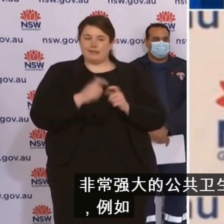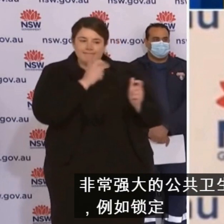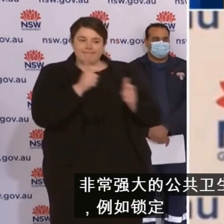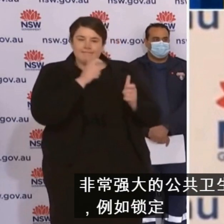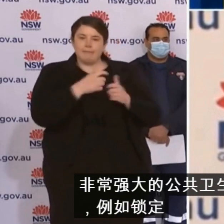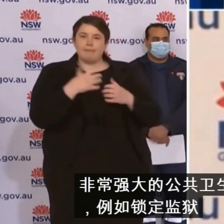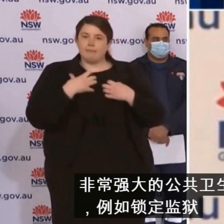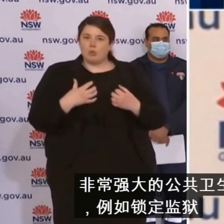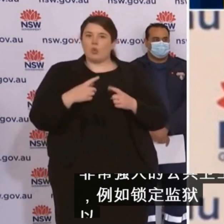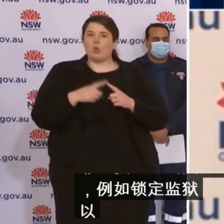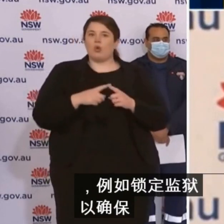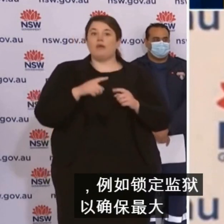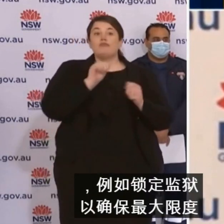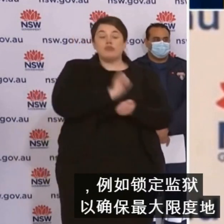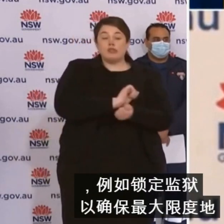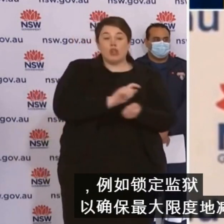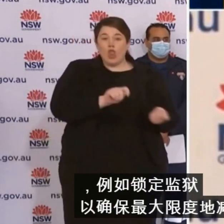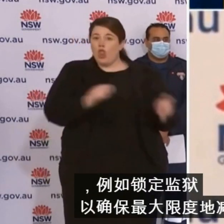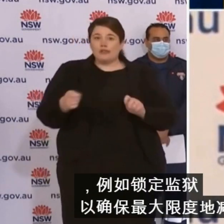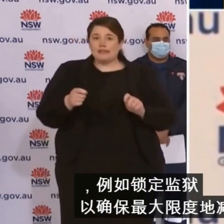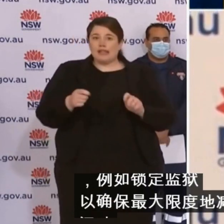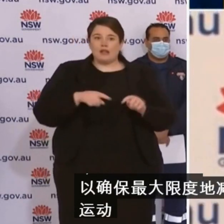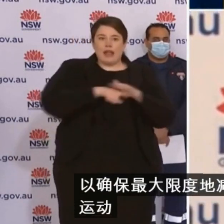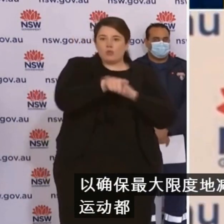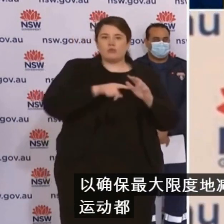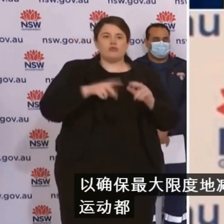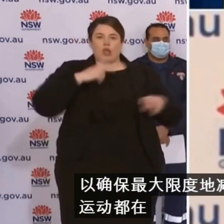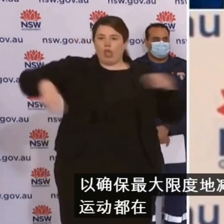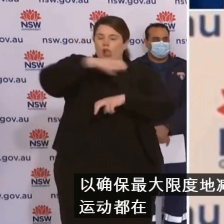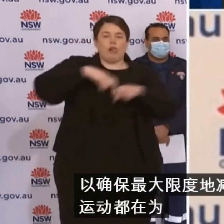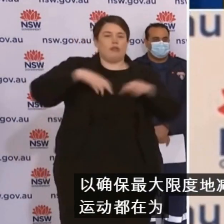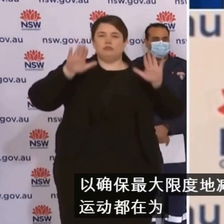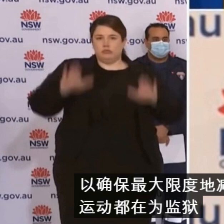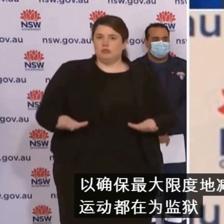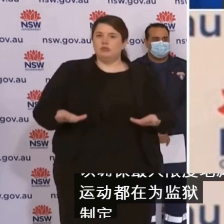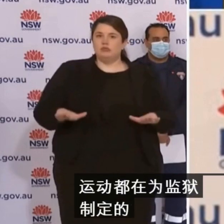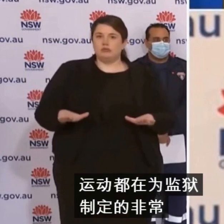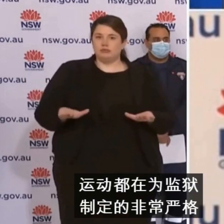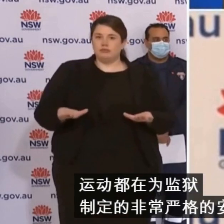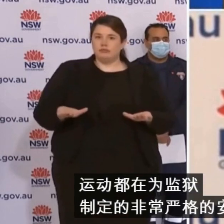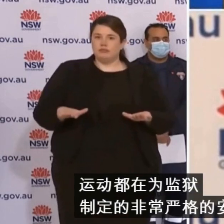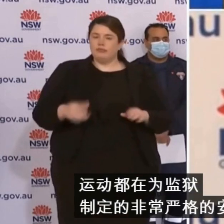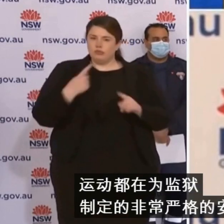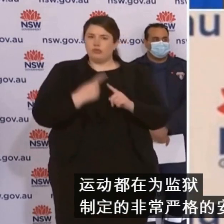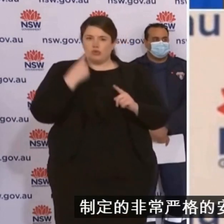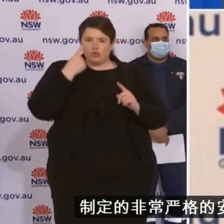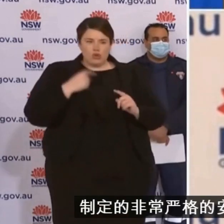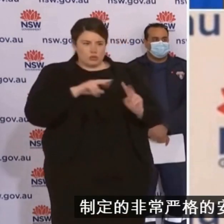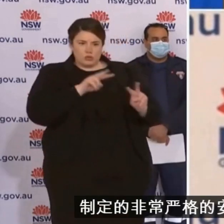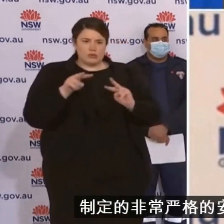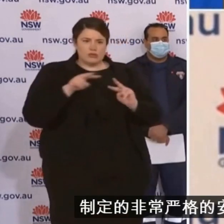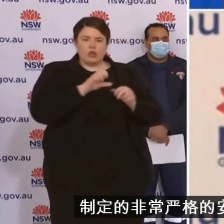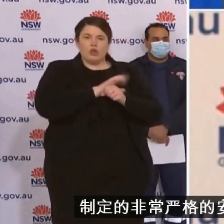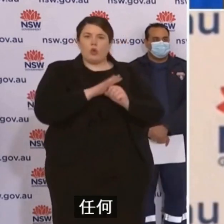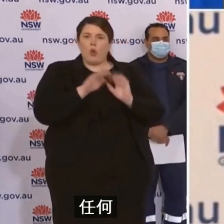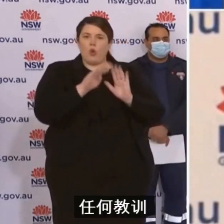like locking down prisons, making sure that you minimise any movement, looking at any learnings in the very strong COVID safe plans that have been put in